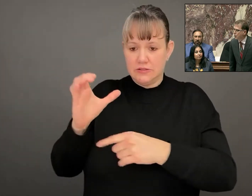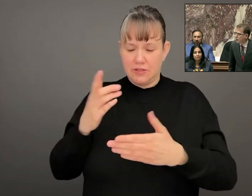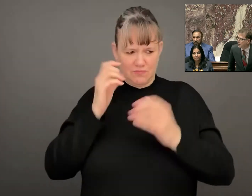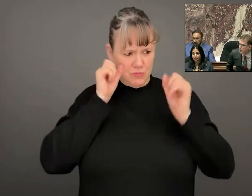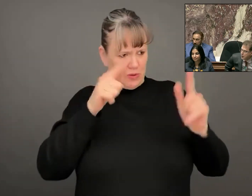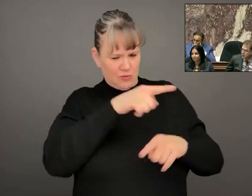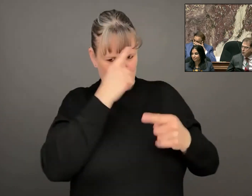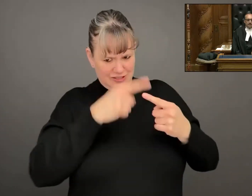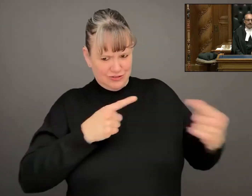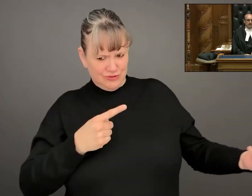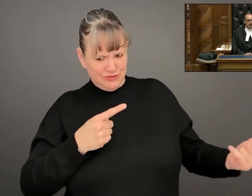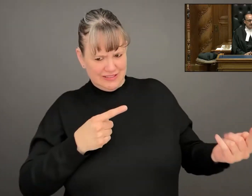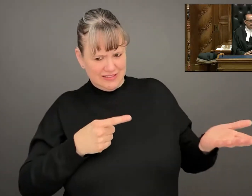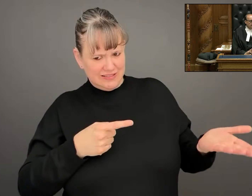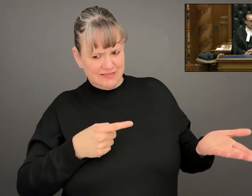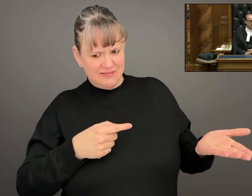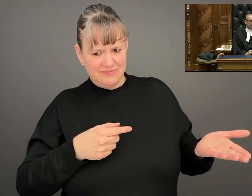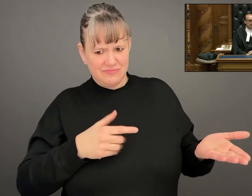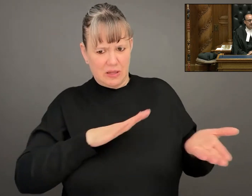no.